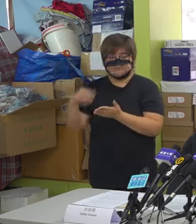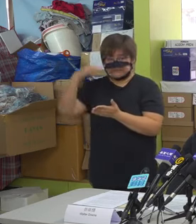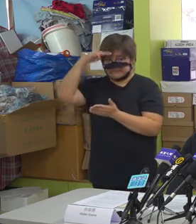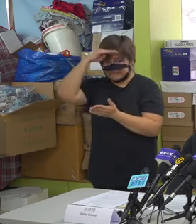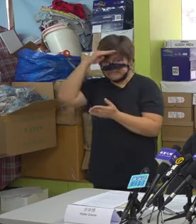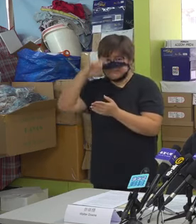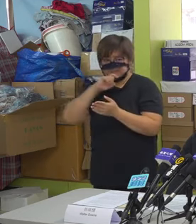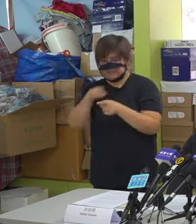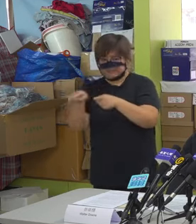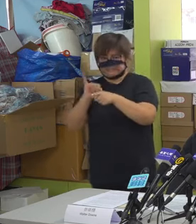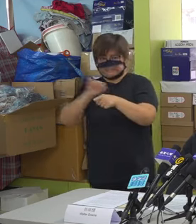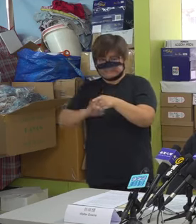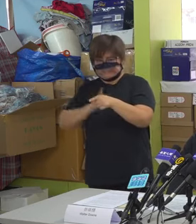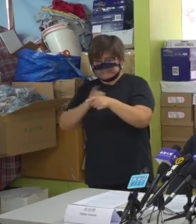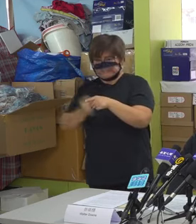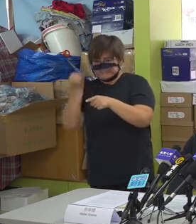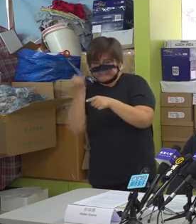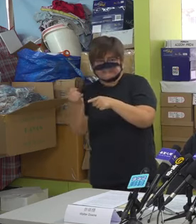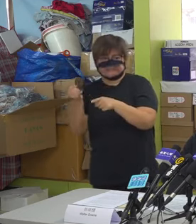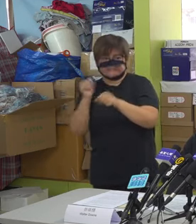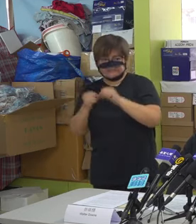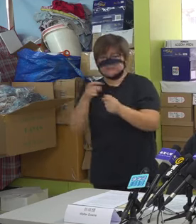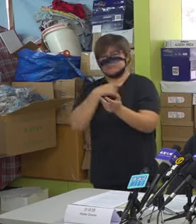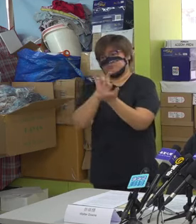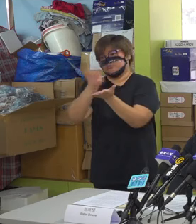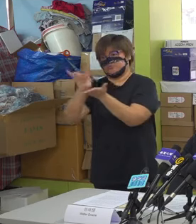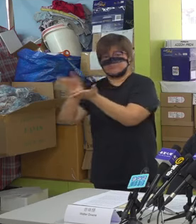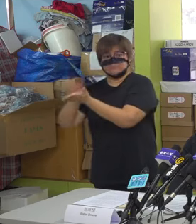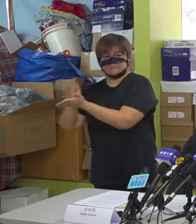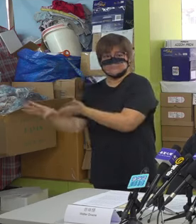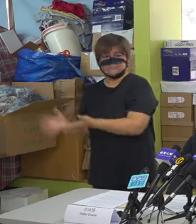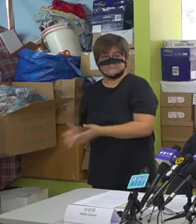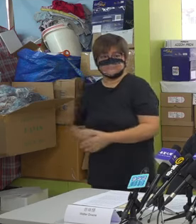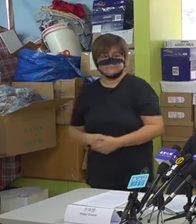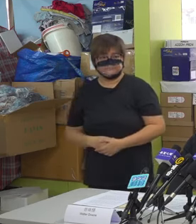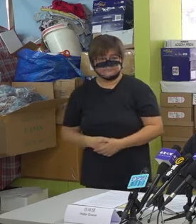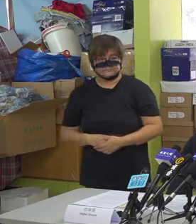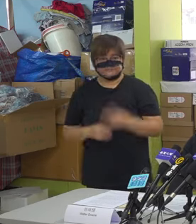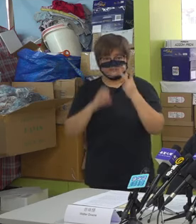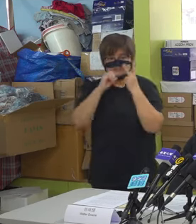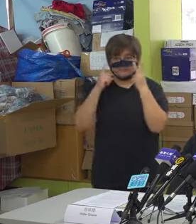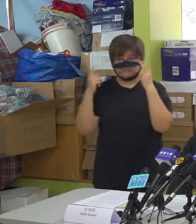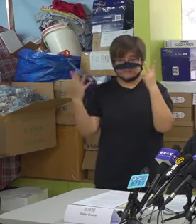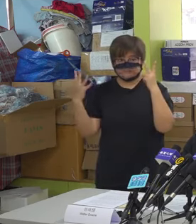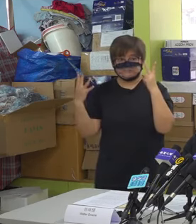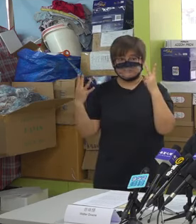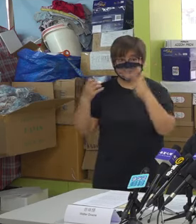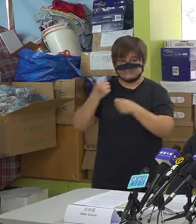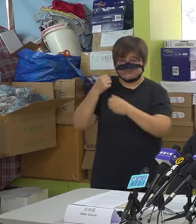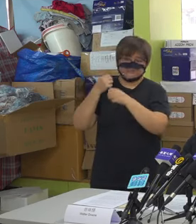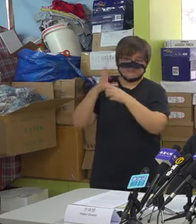as after the umbrella movement, there are new tactics or even special units or even